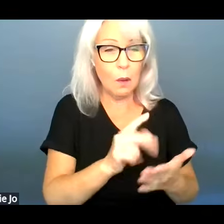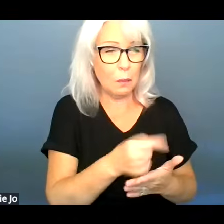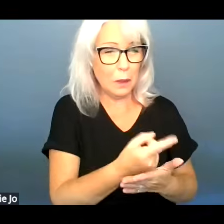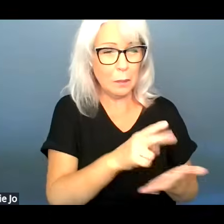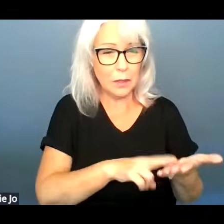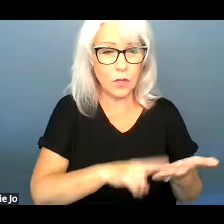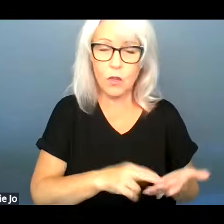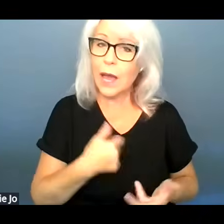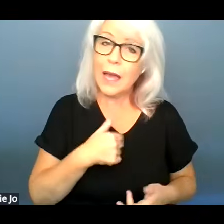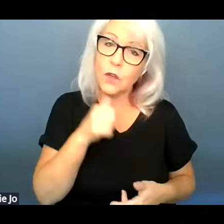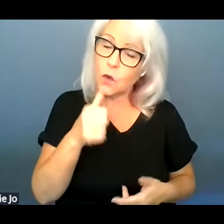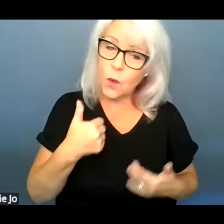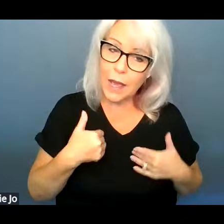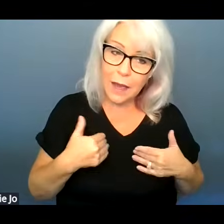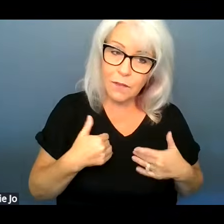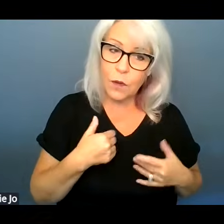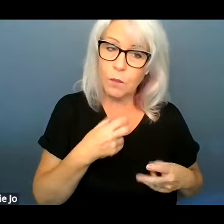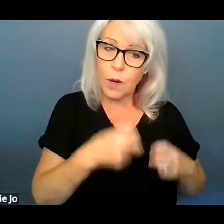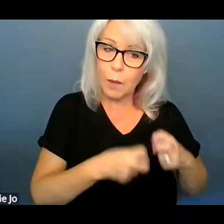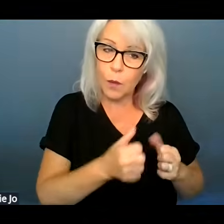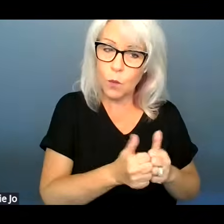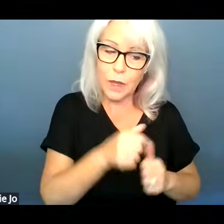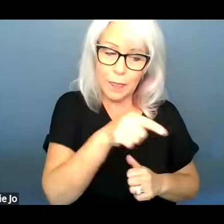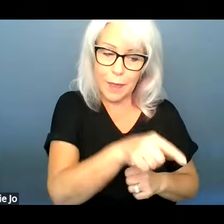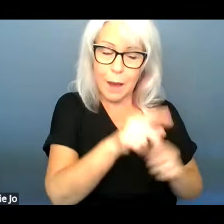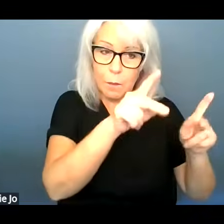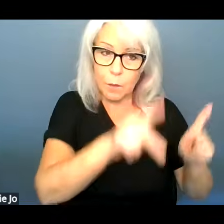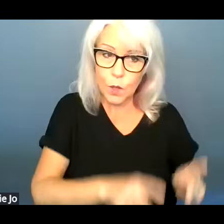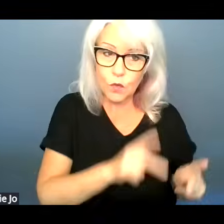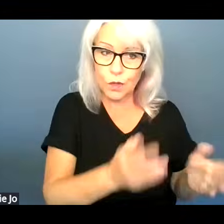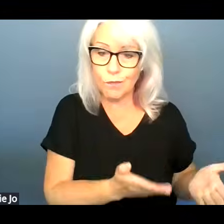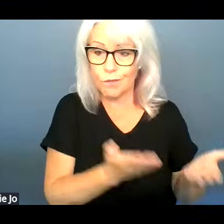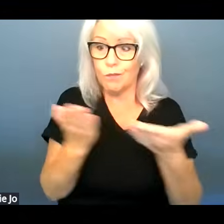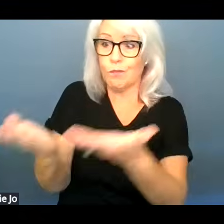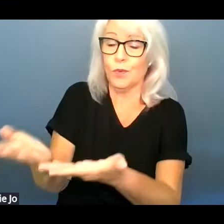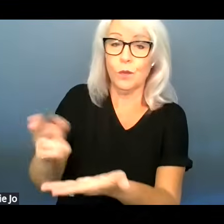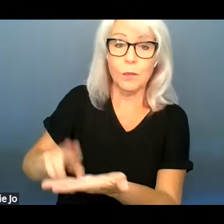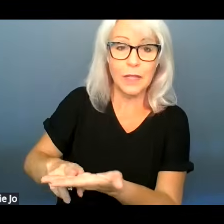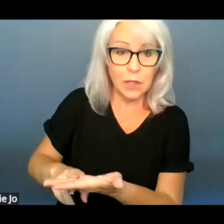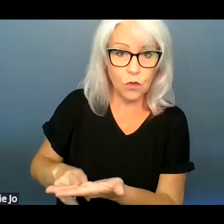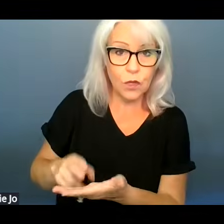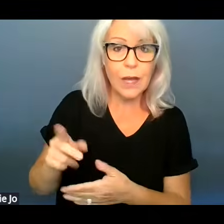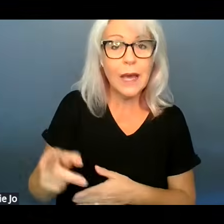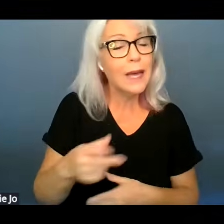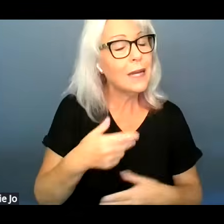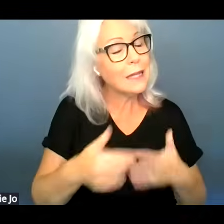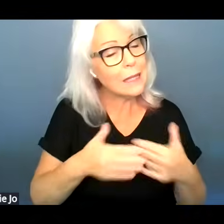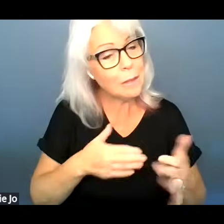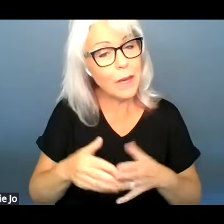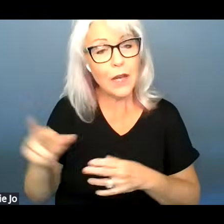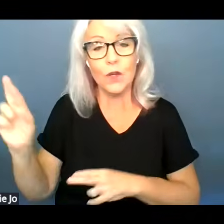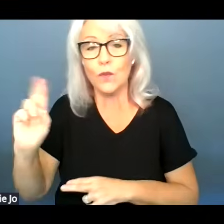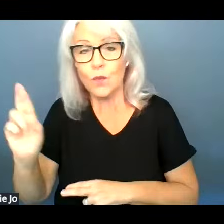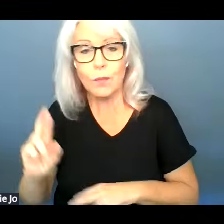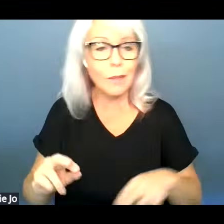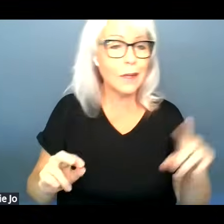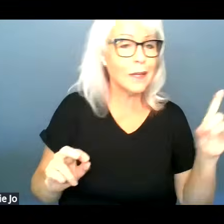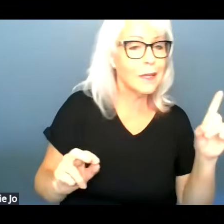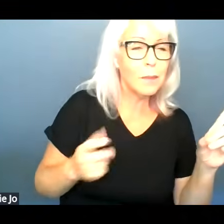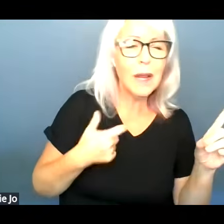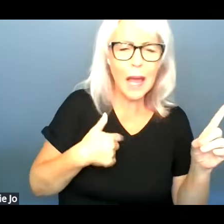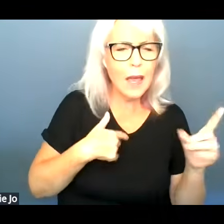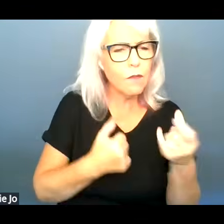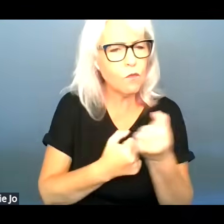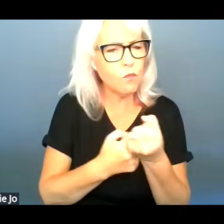organizing the petition. What I do want to do is, I don't care if I represent a Republican or a Democrat, and I've represented both folks on